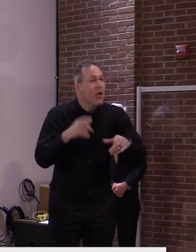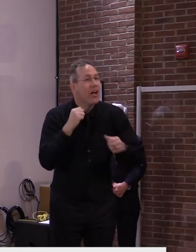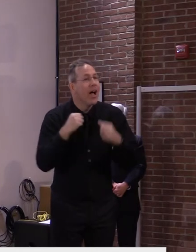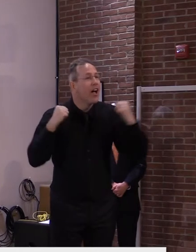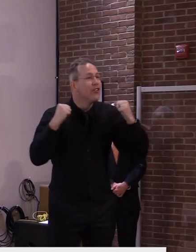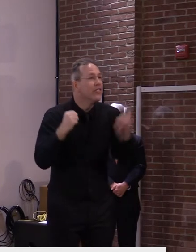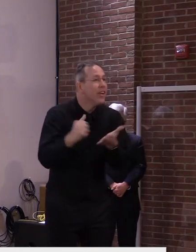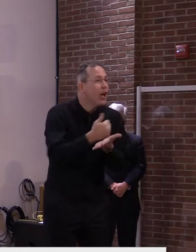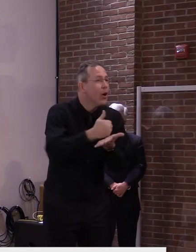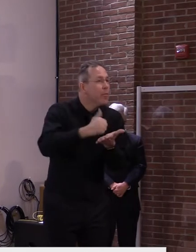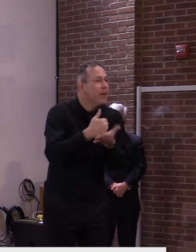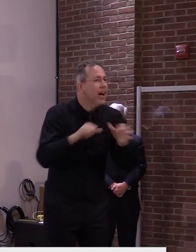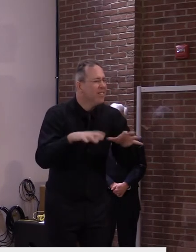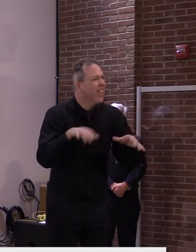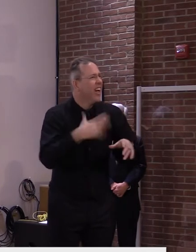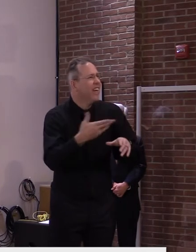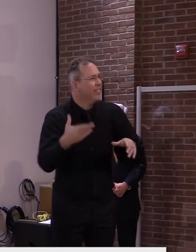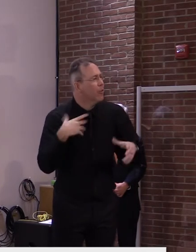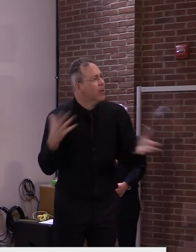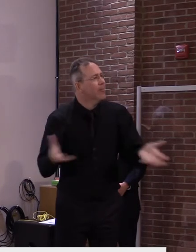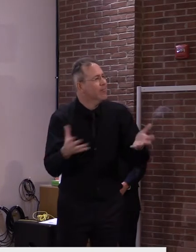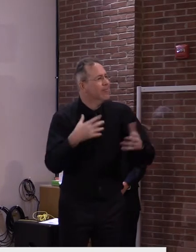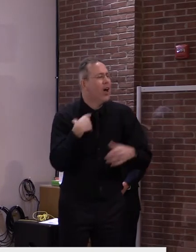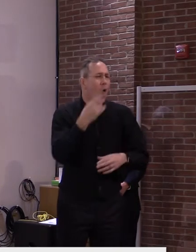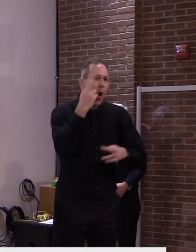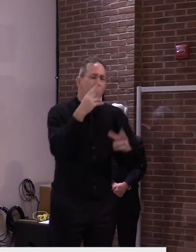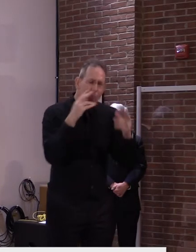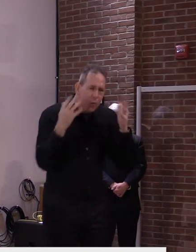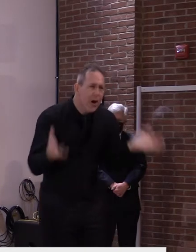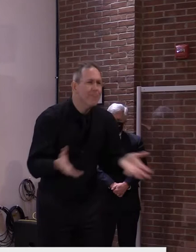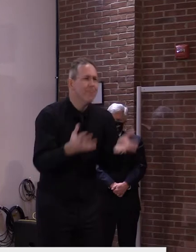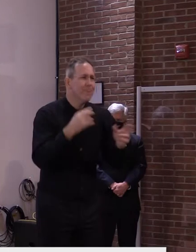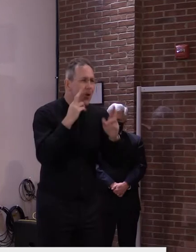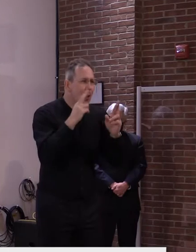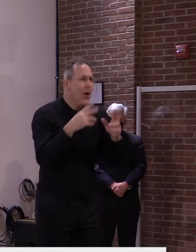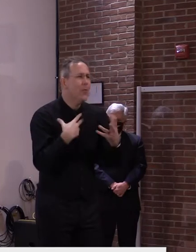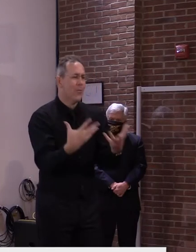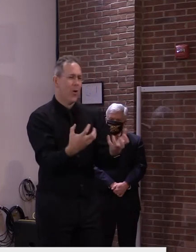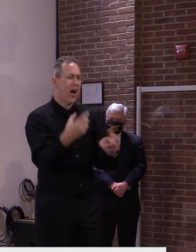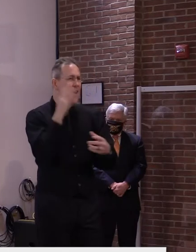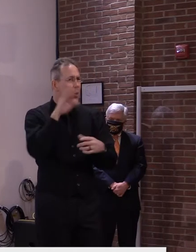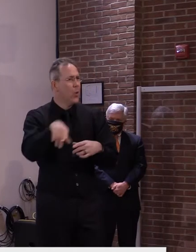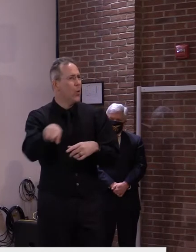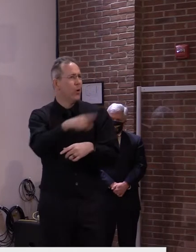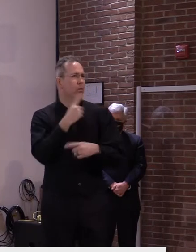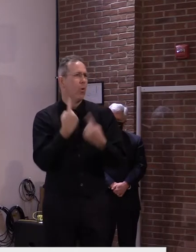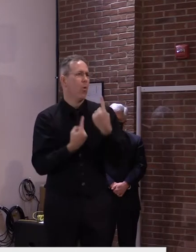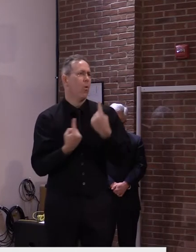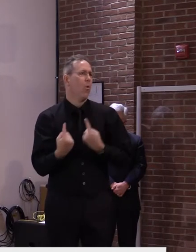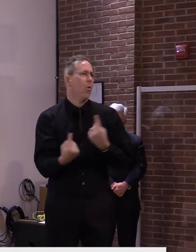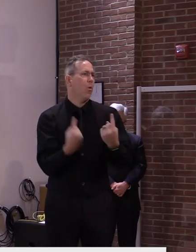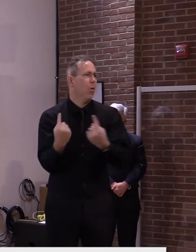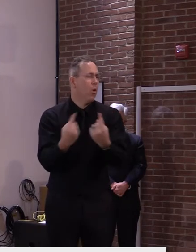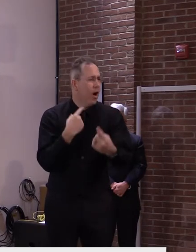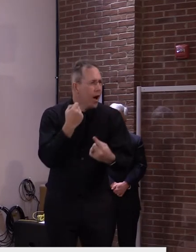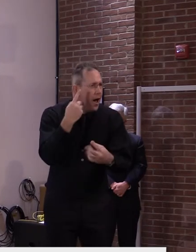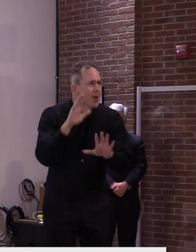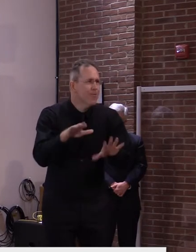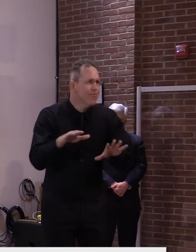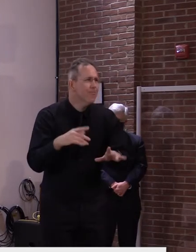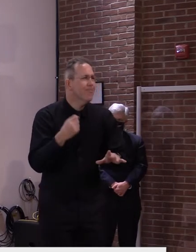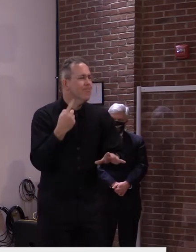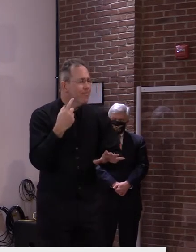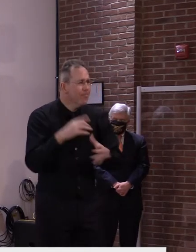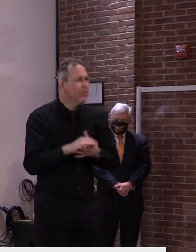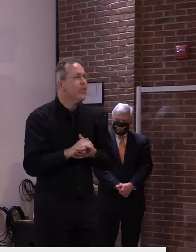facilities. They're begging for that, I'm sure. It's been a very long, lonely time. The reality is there are some pretty good